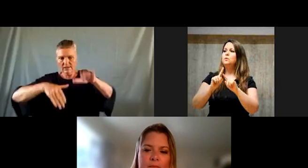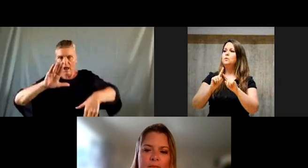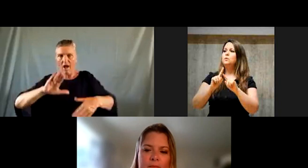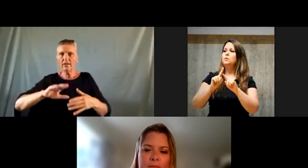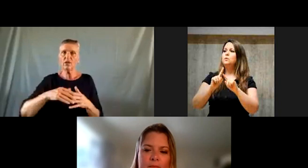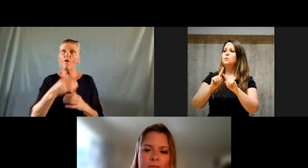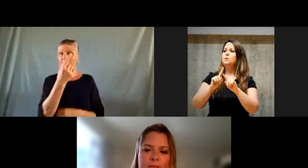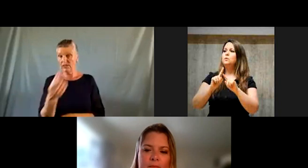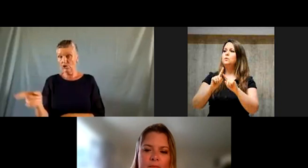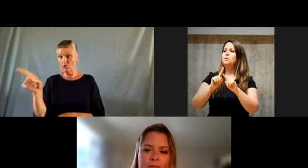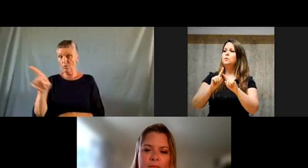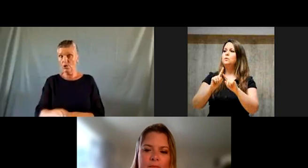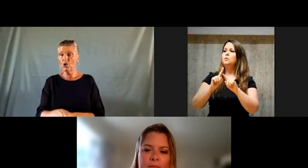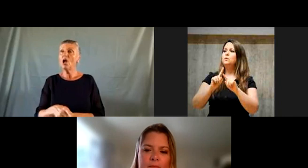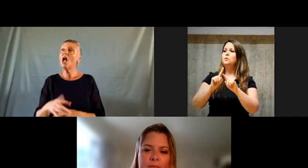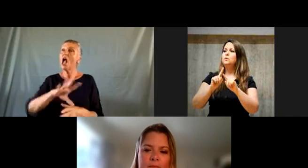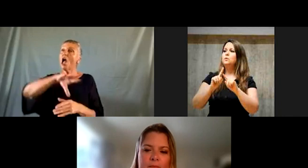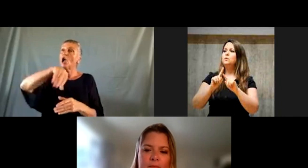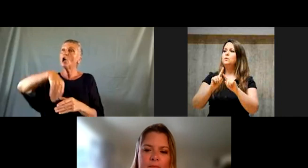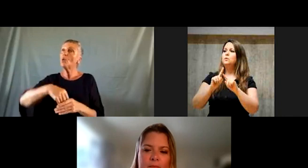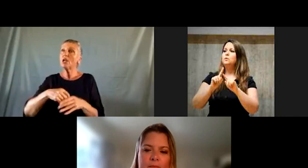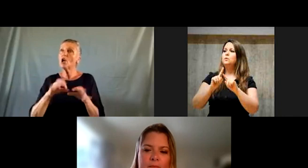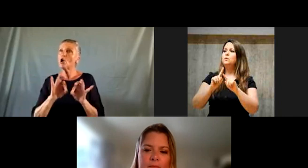denial of reasonable accommodation.